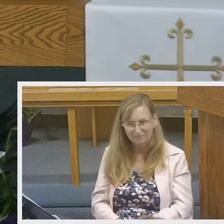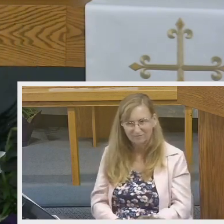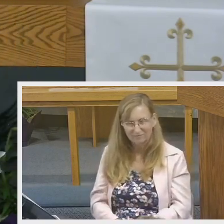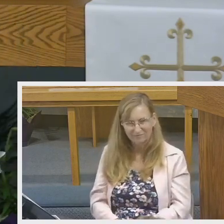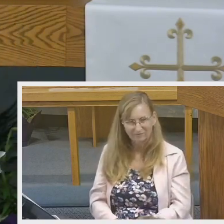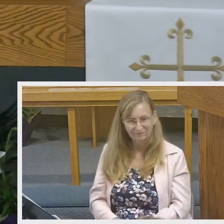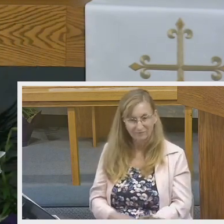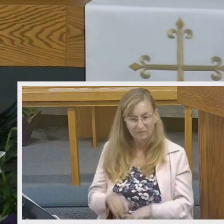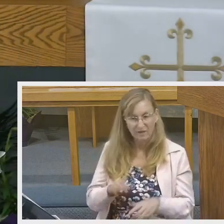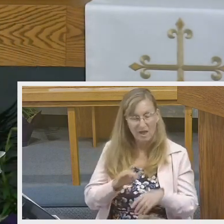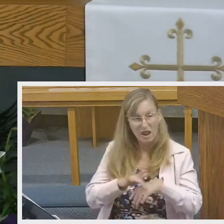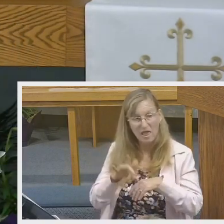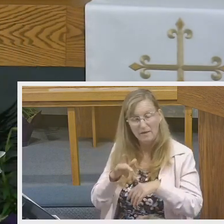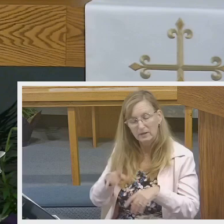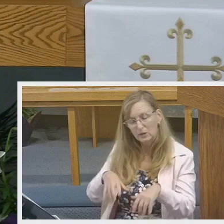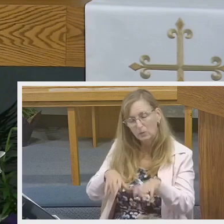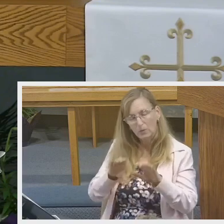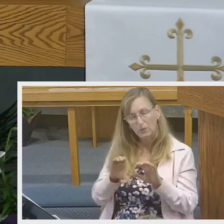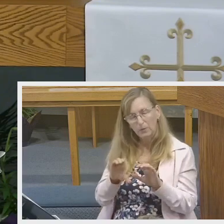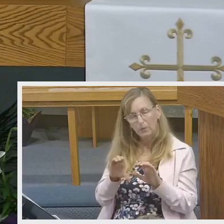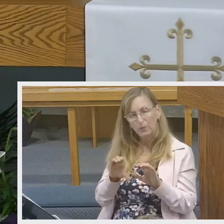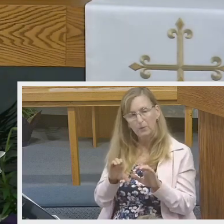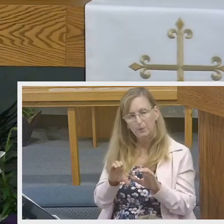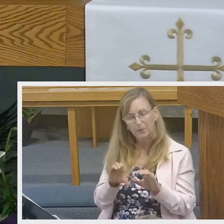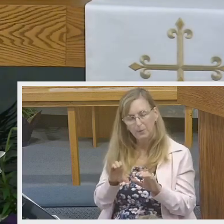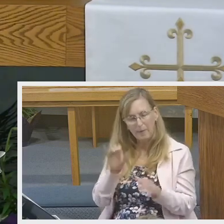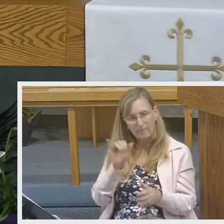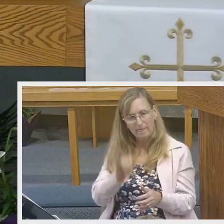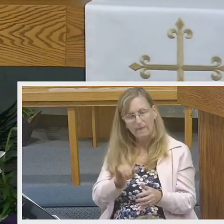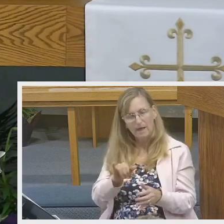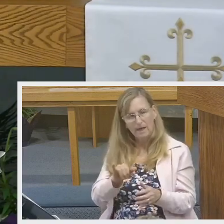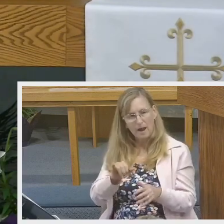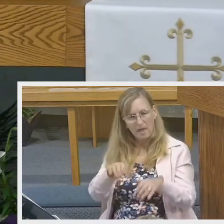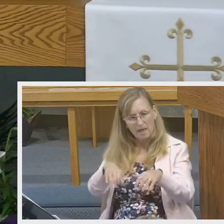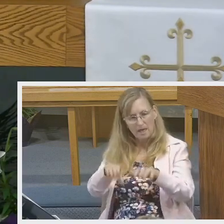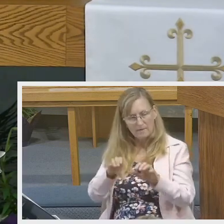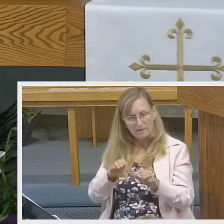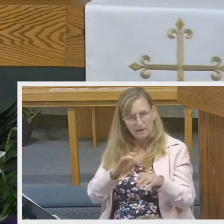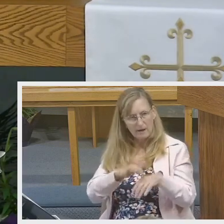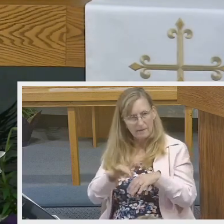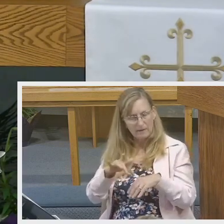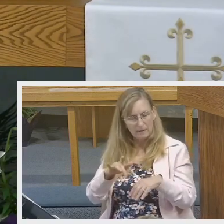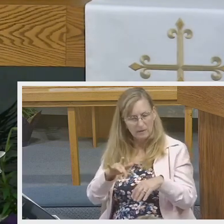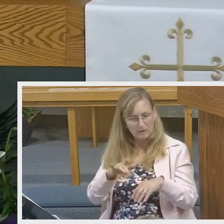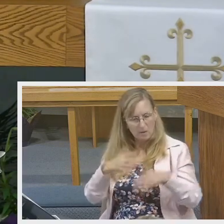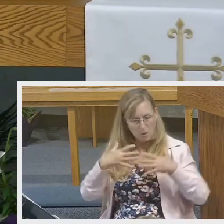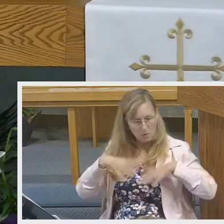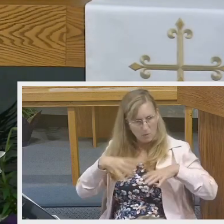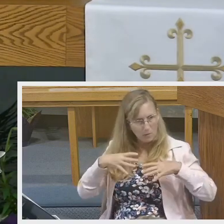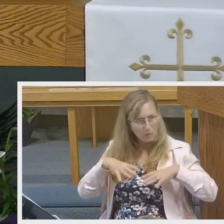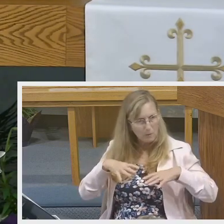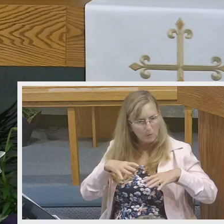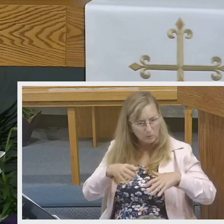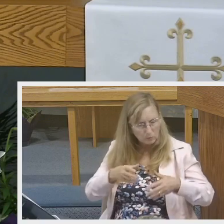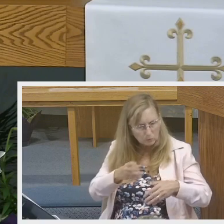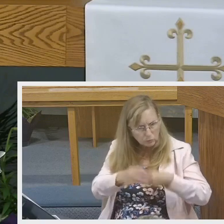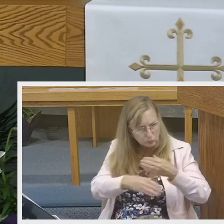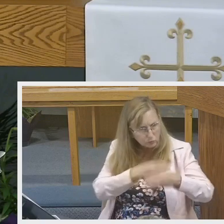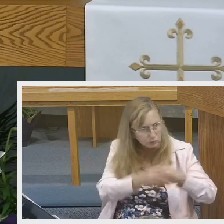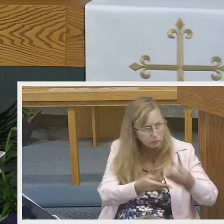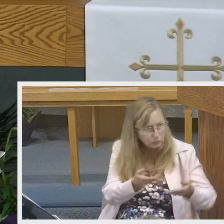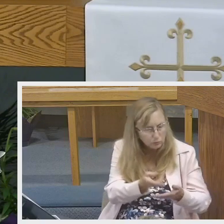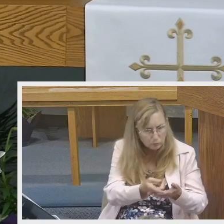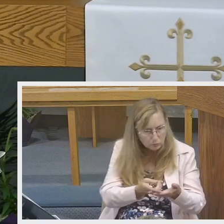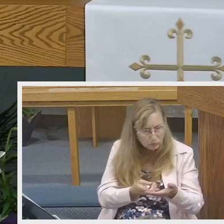An empty tomb. And in that empty tomb, the burial clothes, undisturbed, but the body